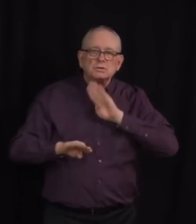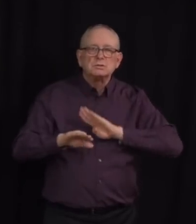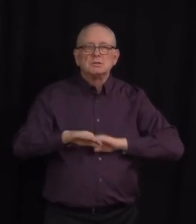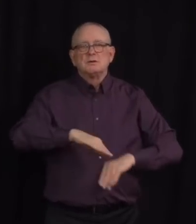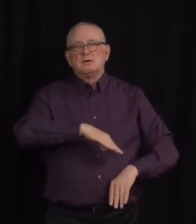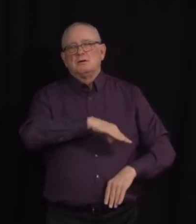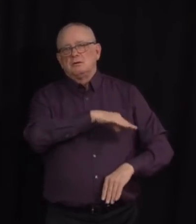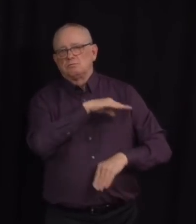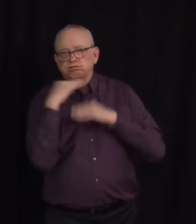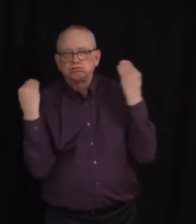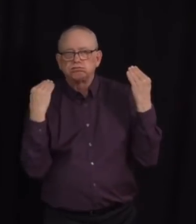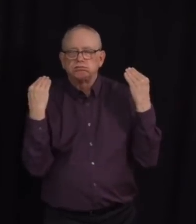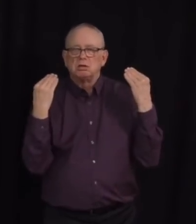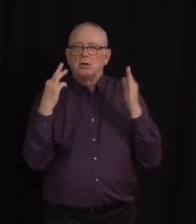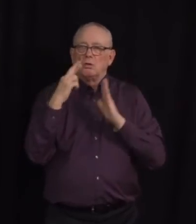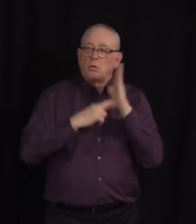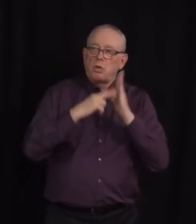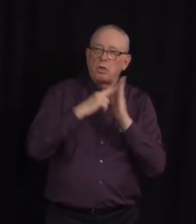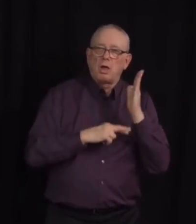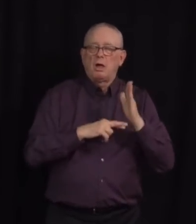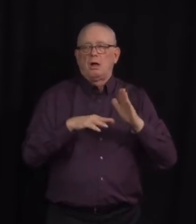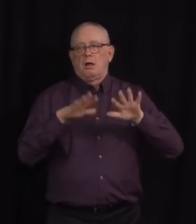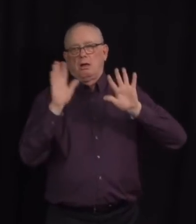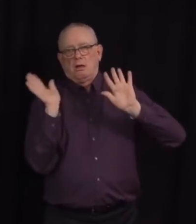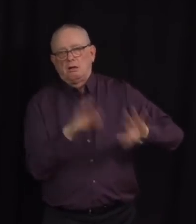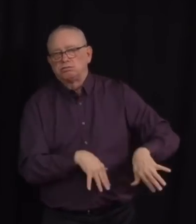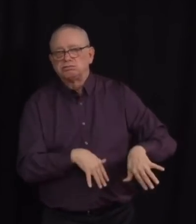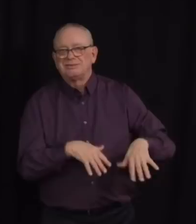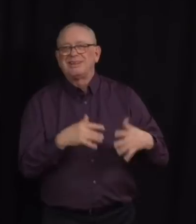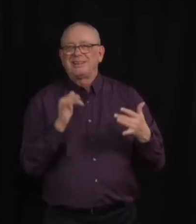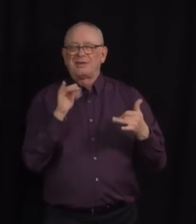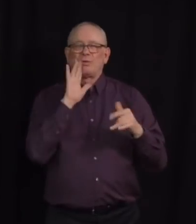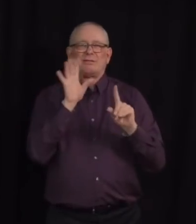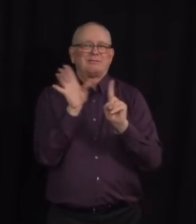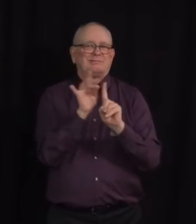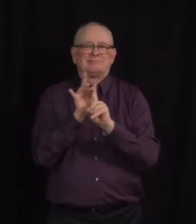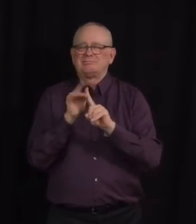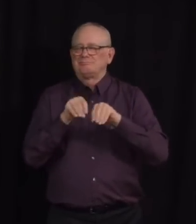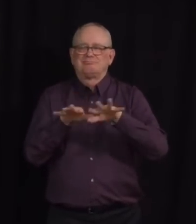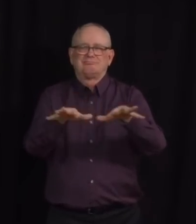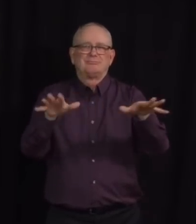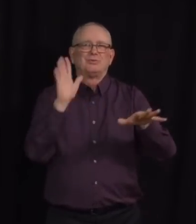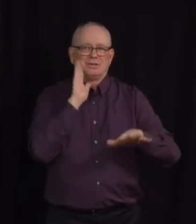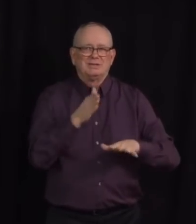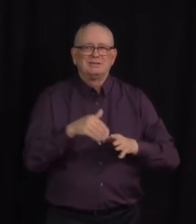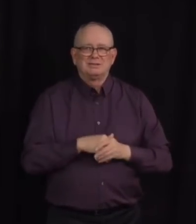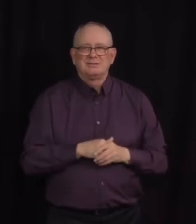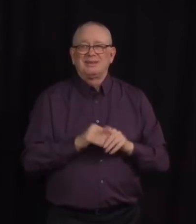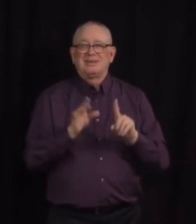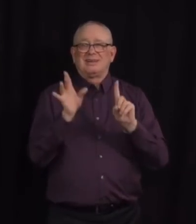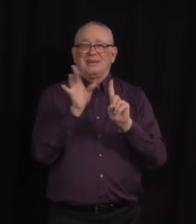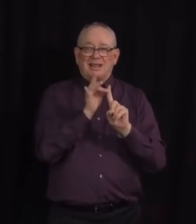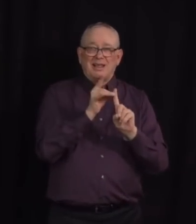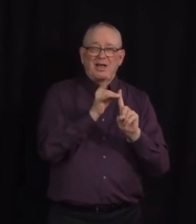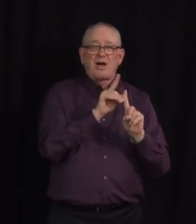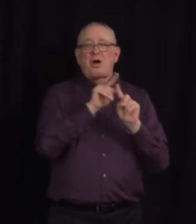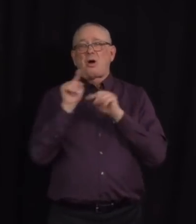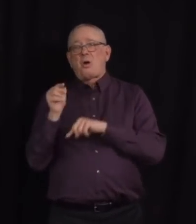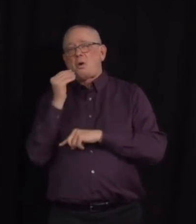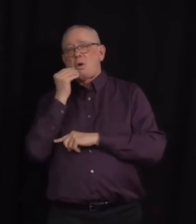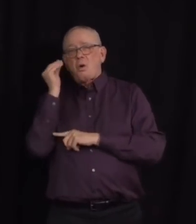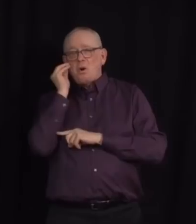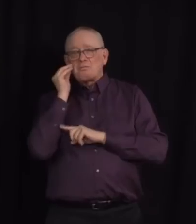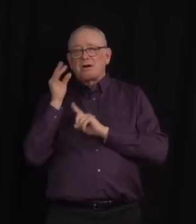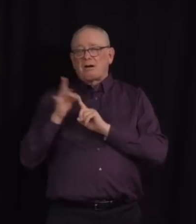not just in a single setting, but it happens in that setting, and then it happens in households, and then it happens in other workplaces from other people in those